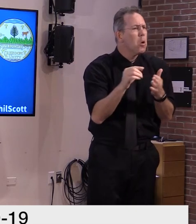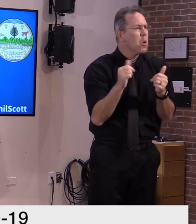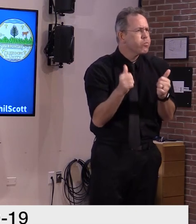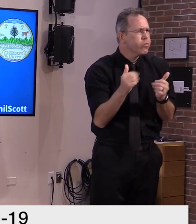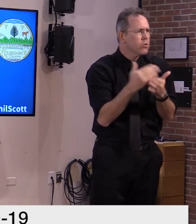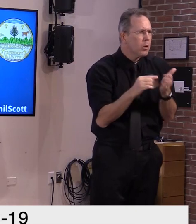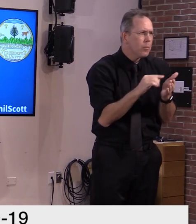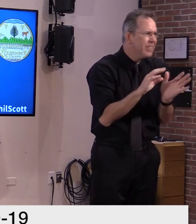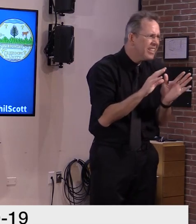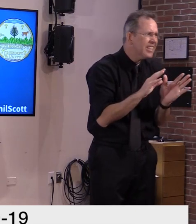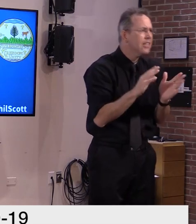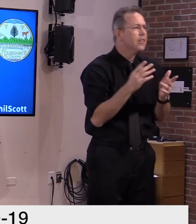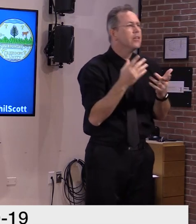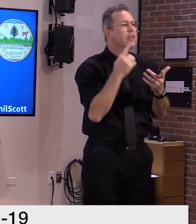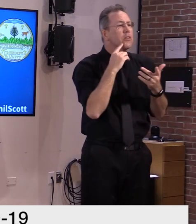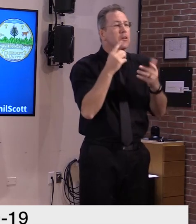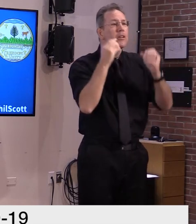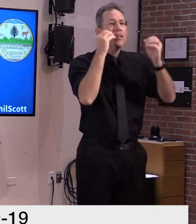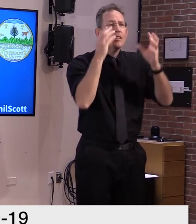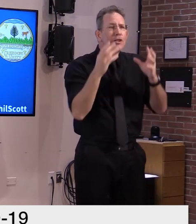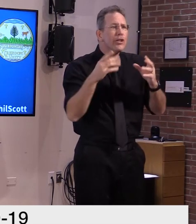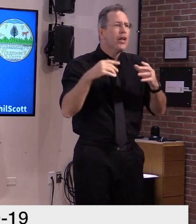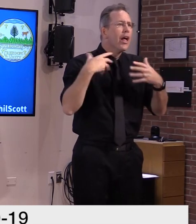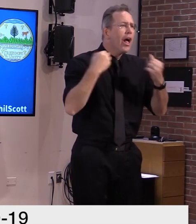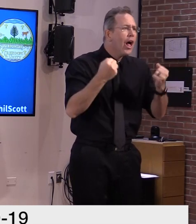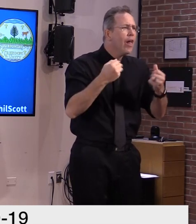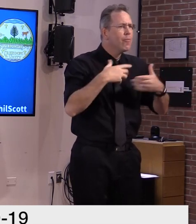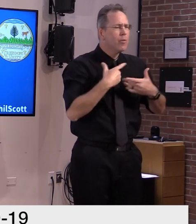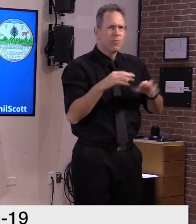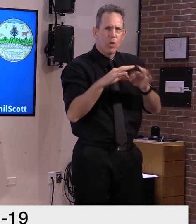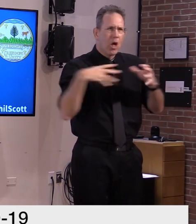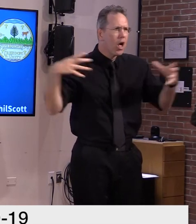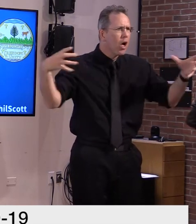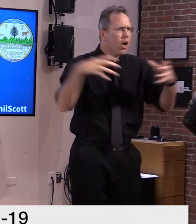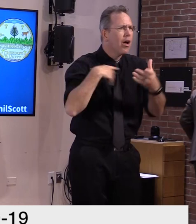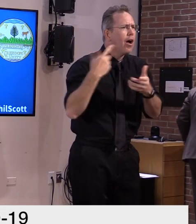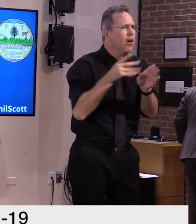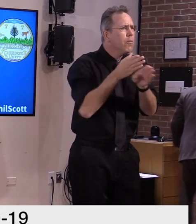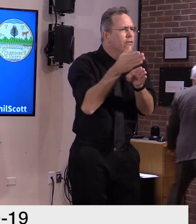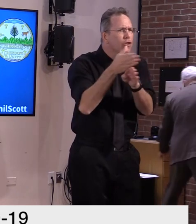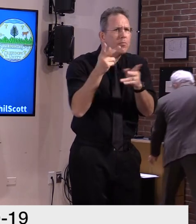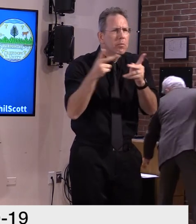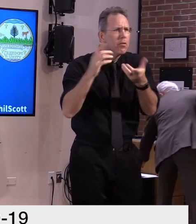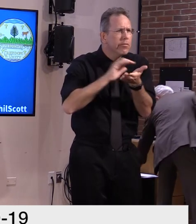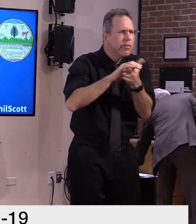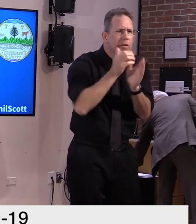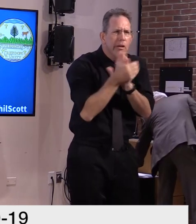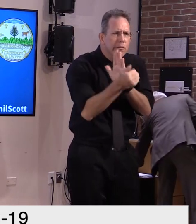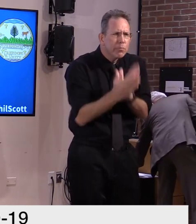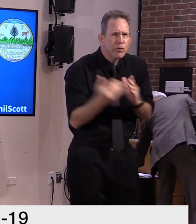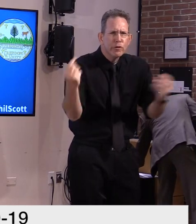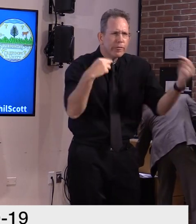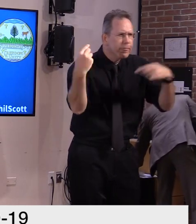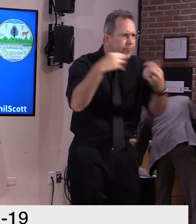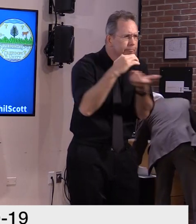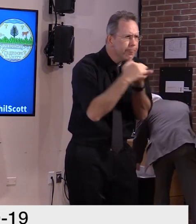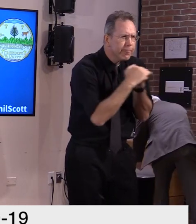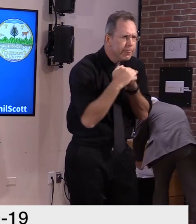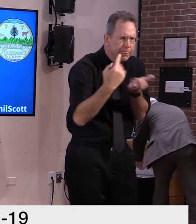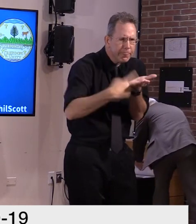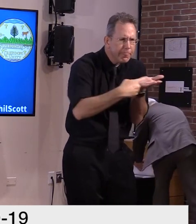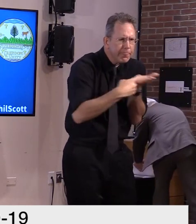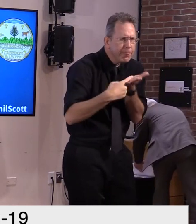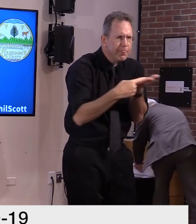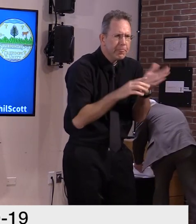as reviewed by the Department of Health and Agency of Education. We know that the risk associated with different